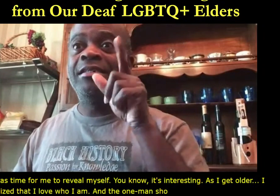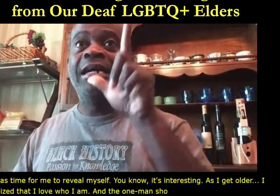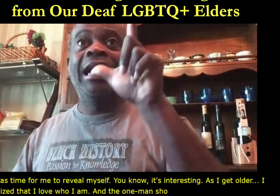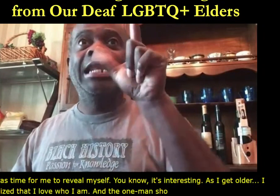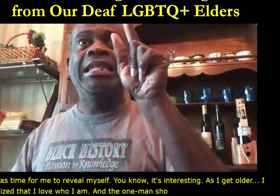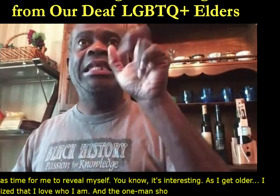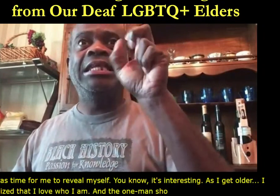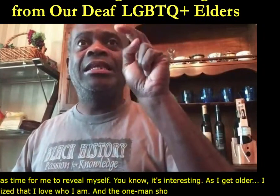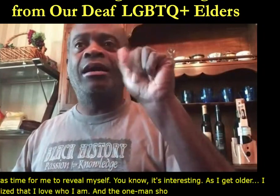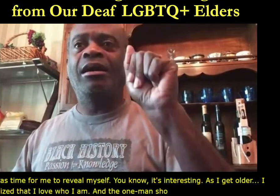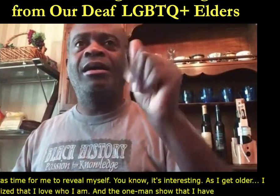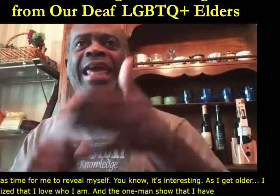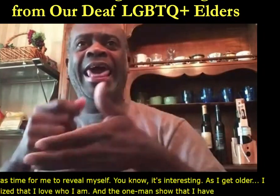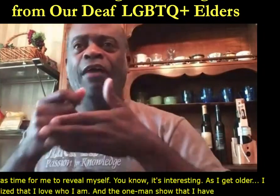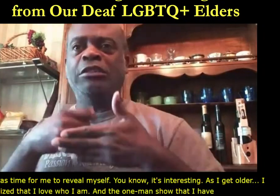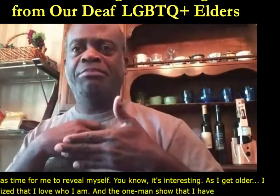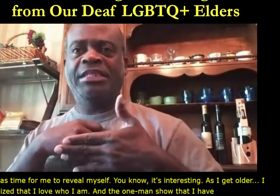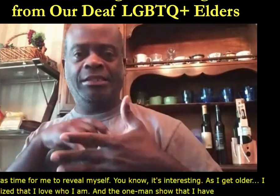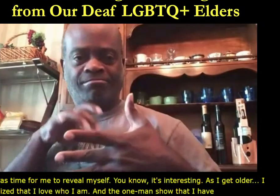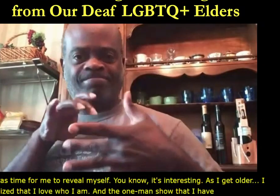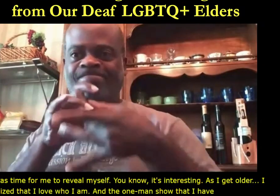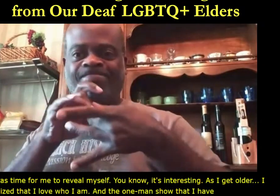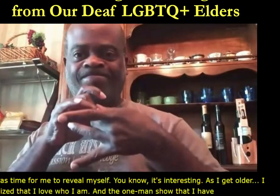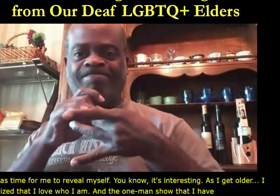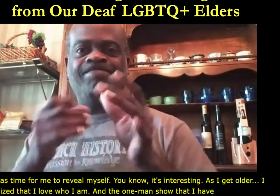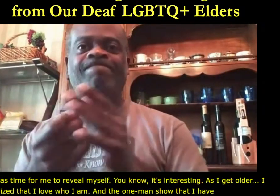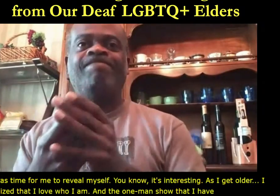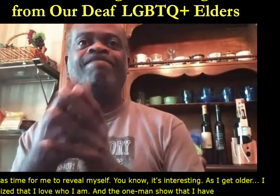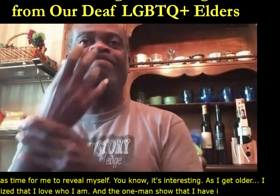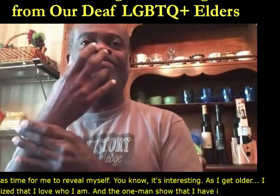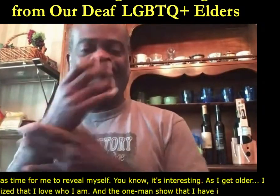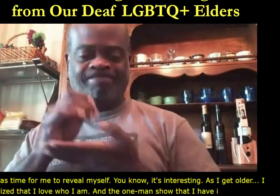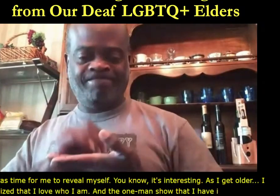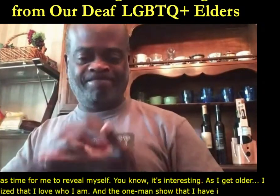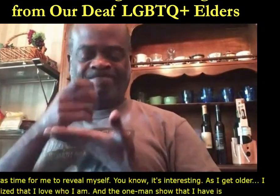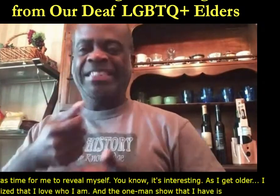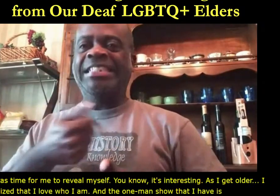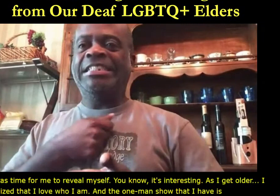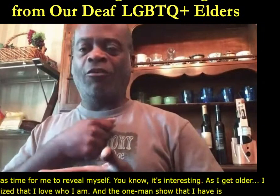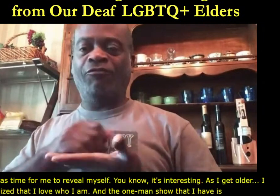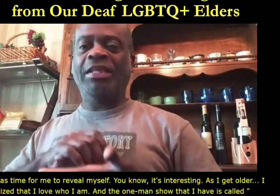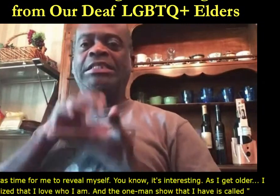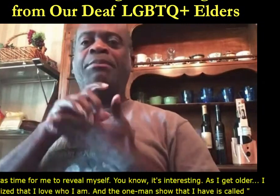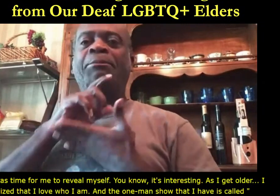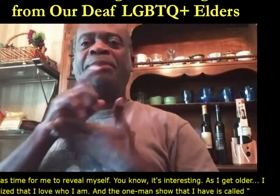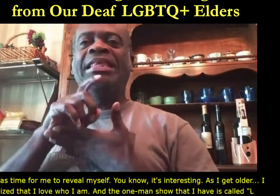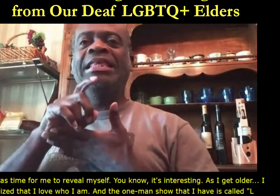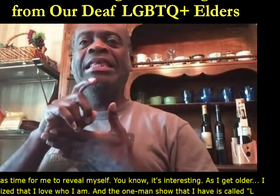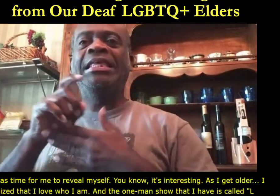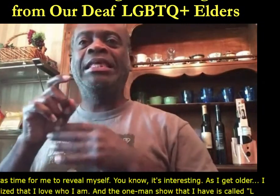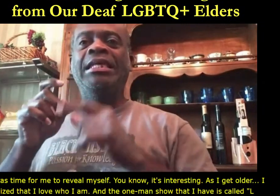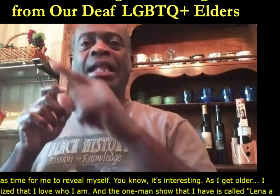because lena helped me connect and grow and